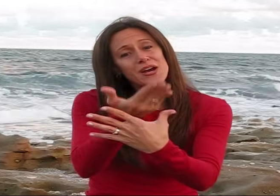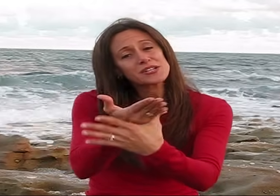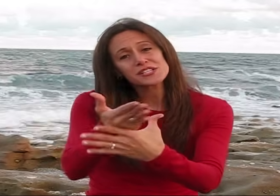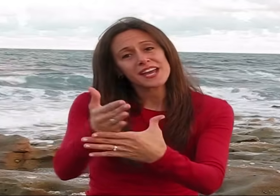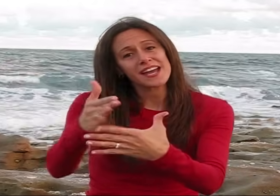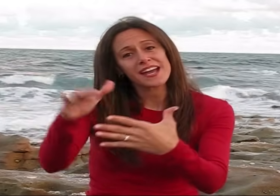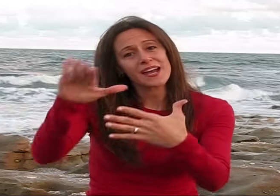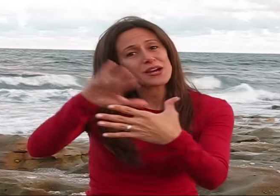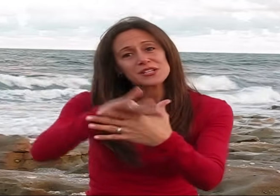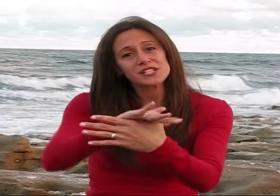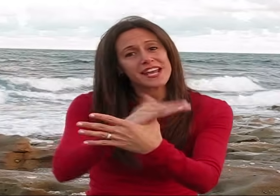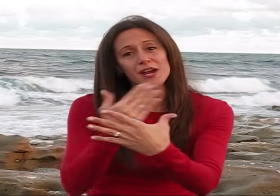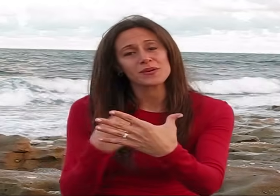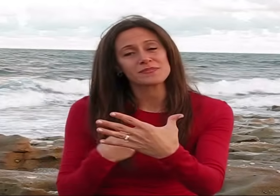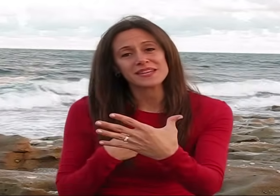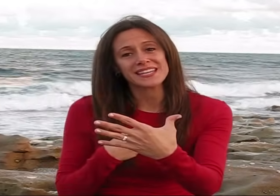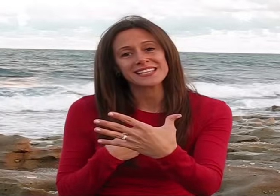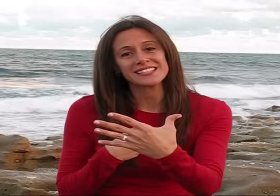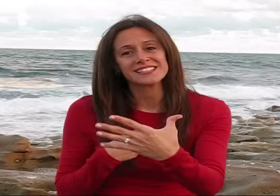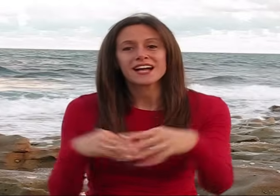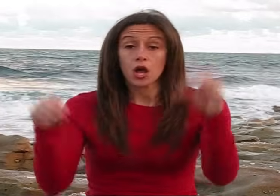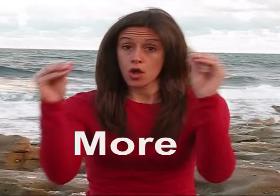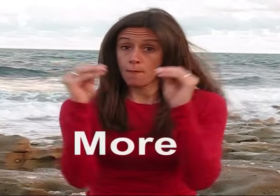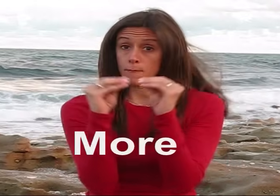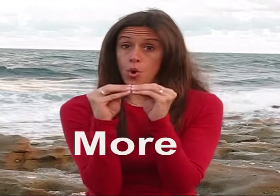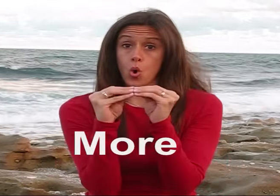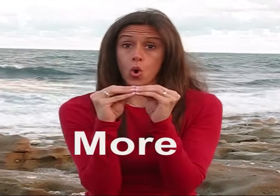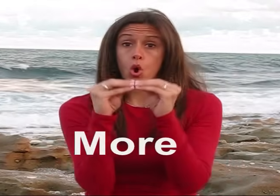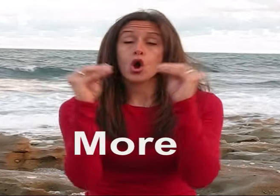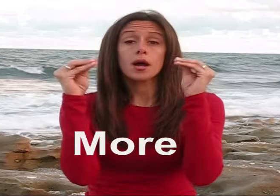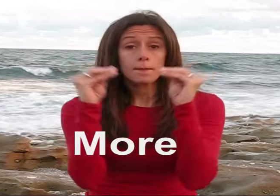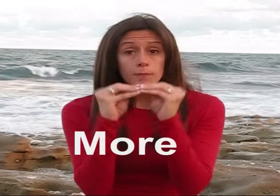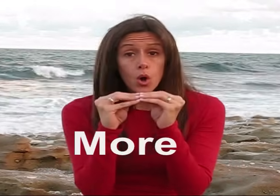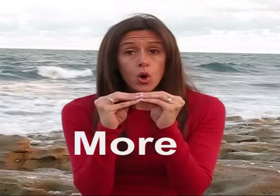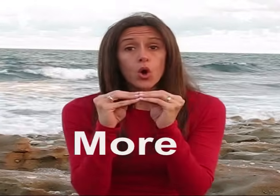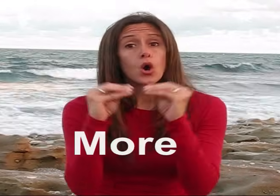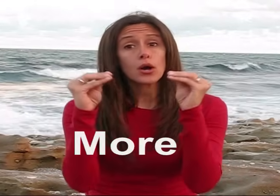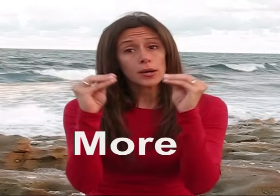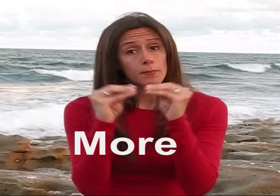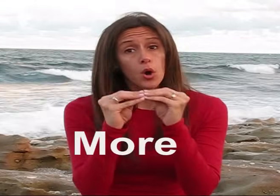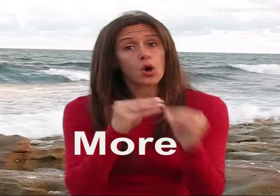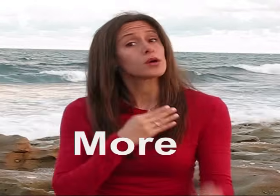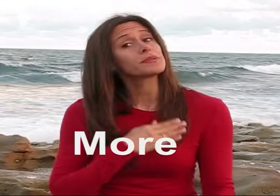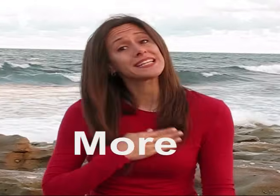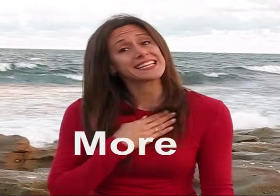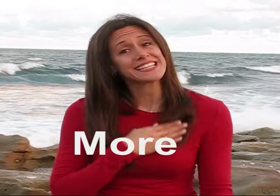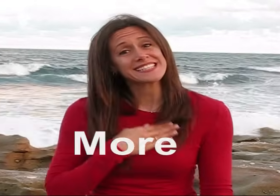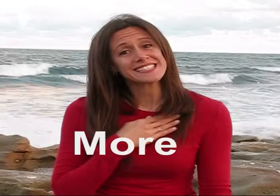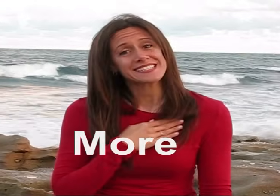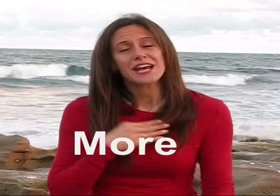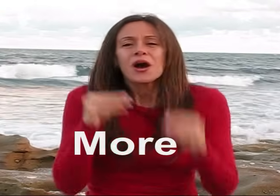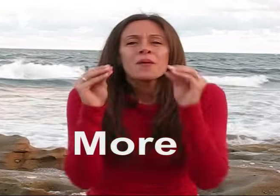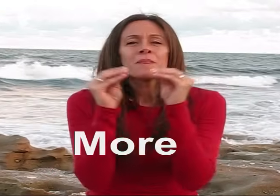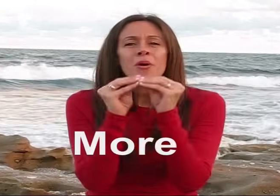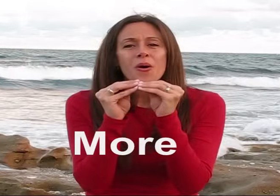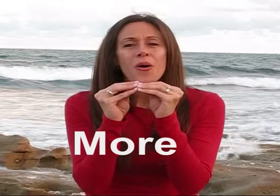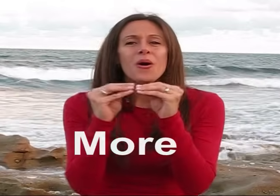Share, share, share with me. More, more, more, please.